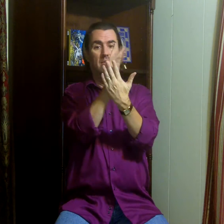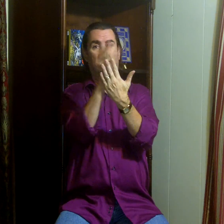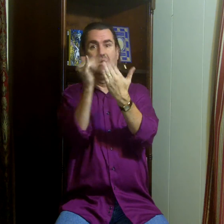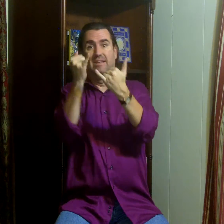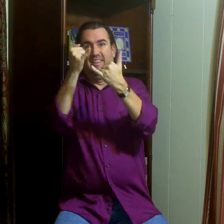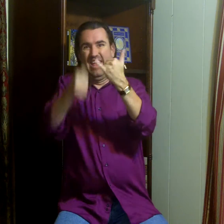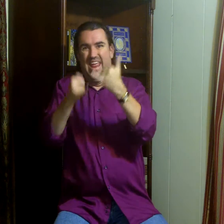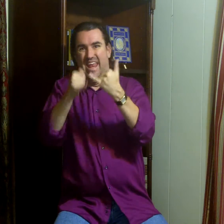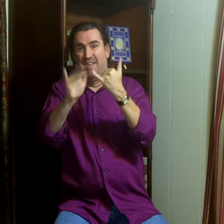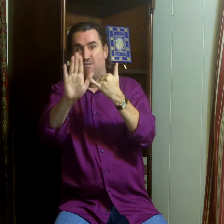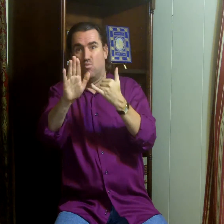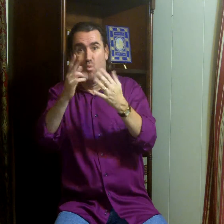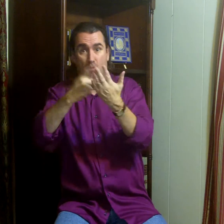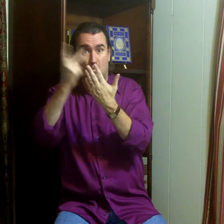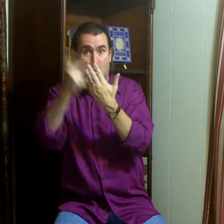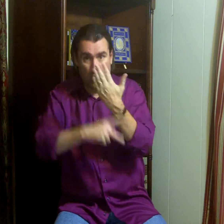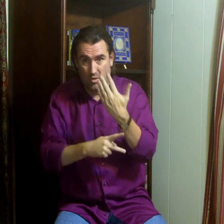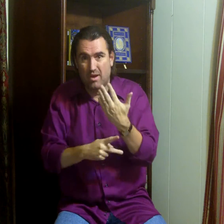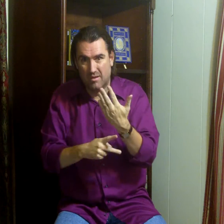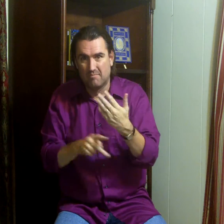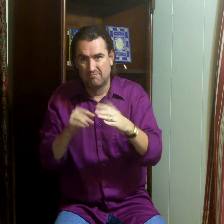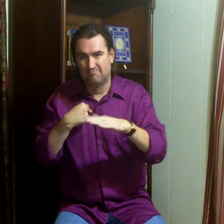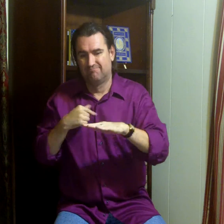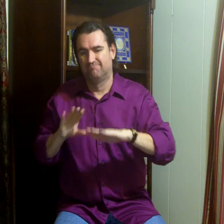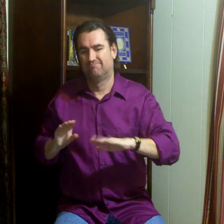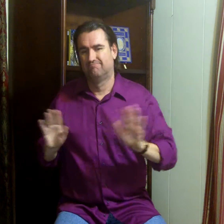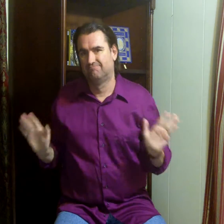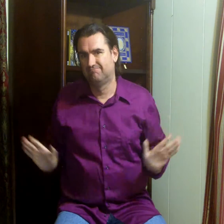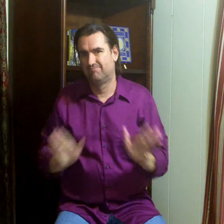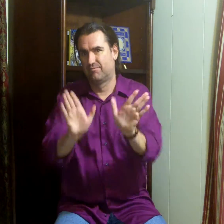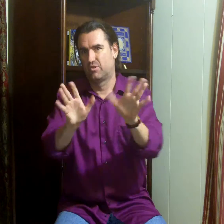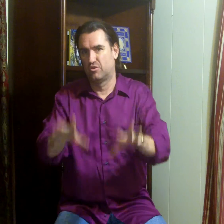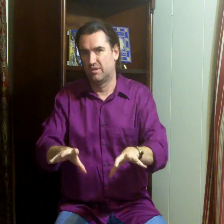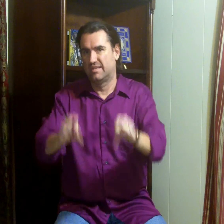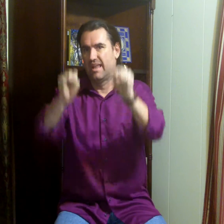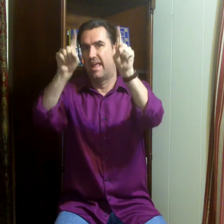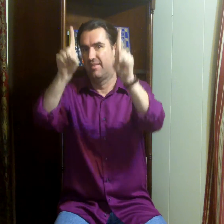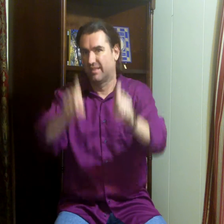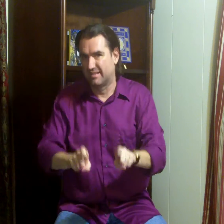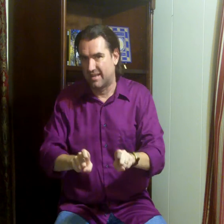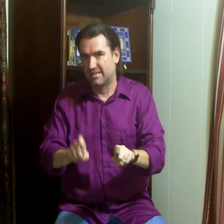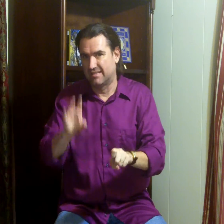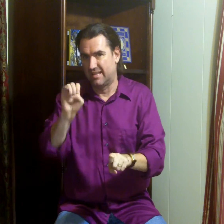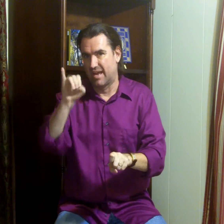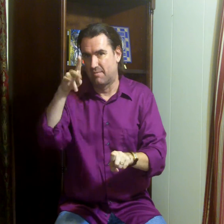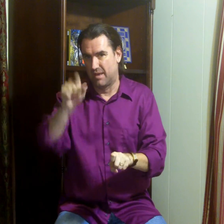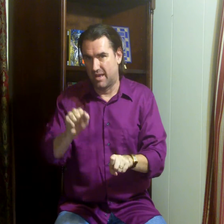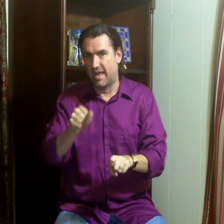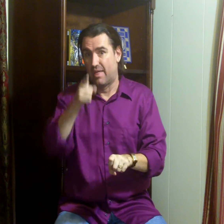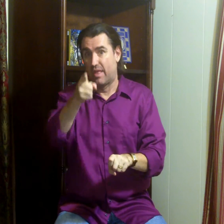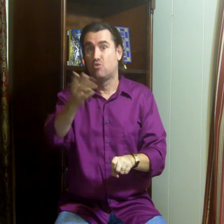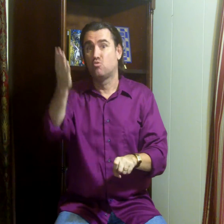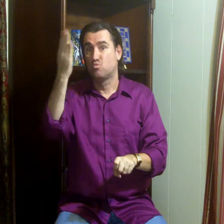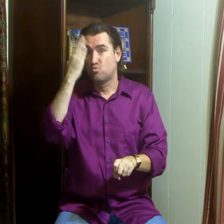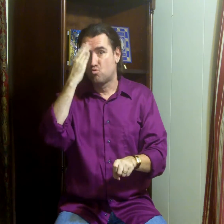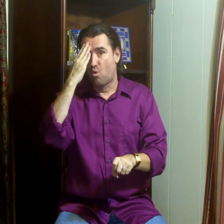take this test or this evaluation, so that you can get a feel for where you're at and what you might be